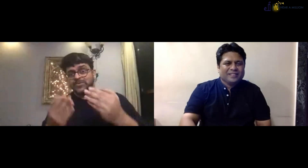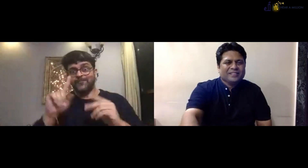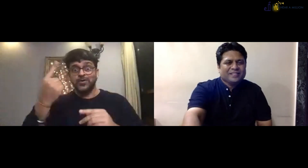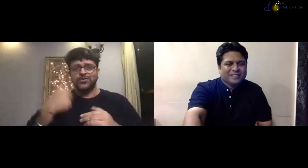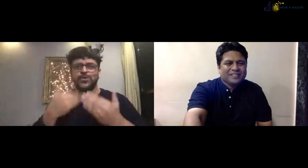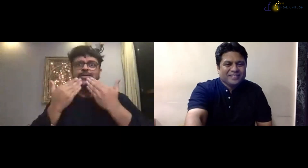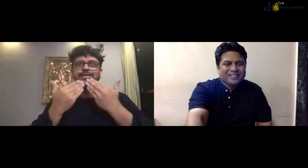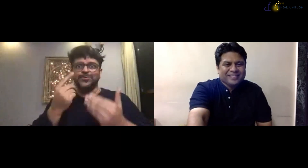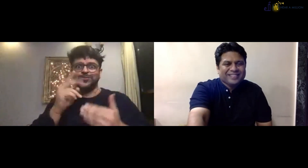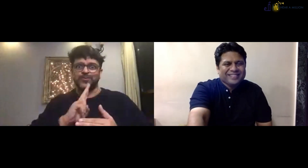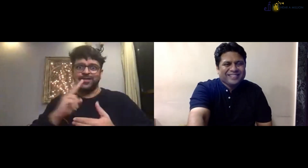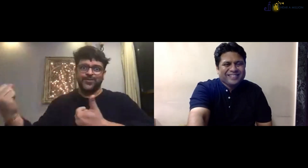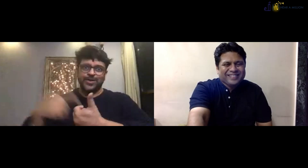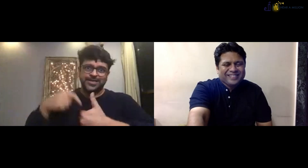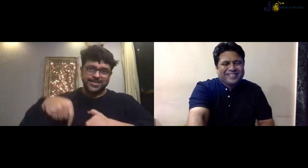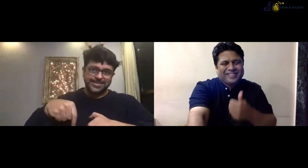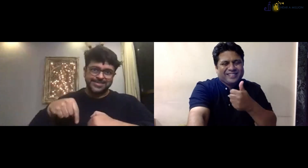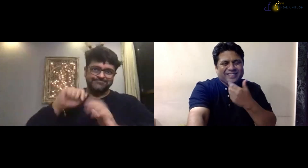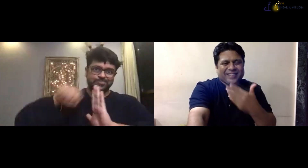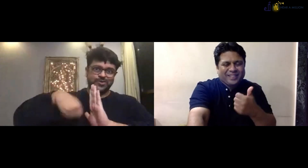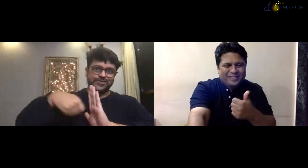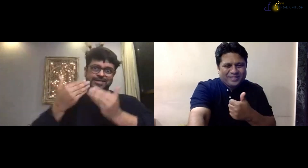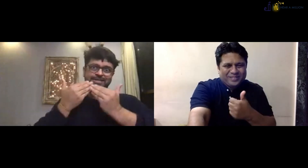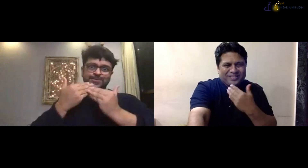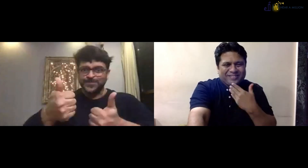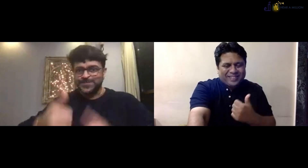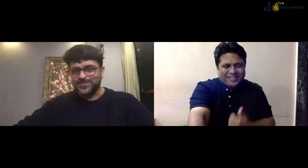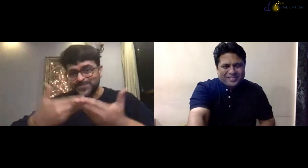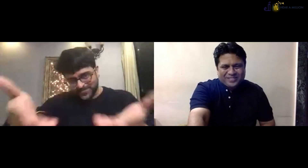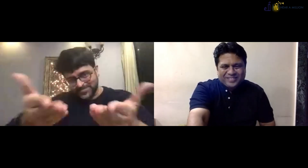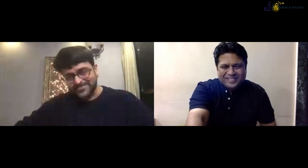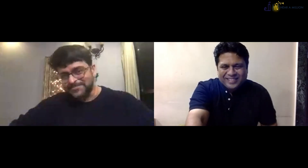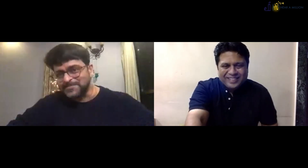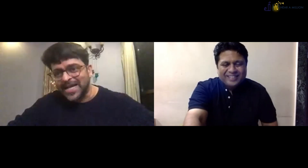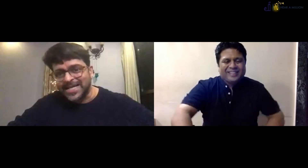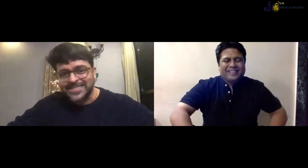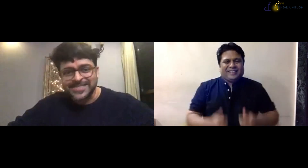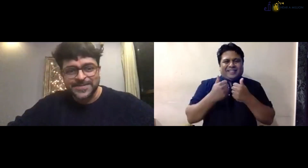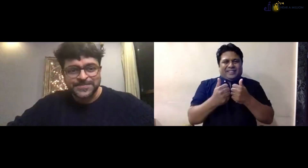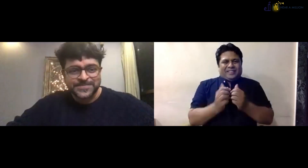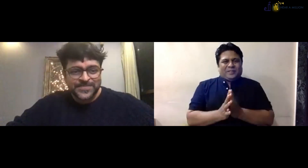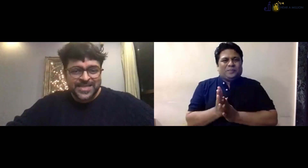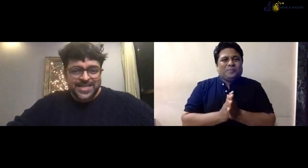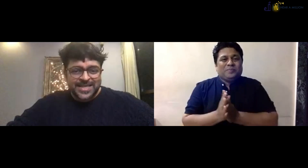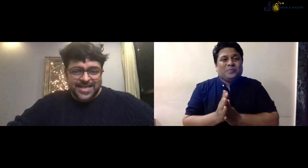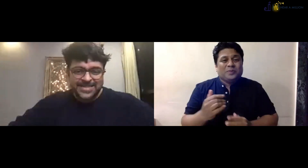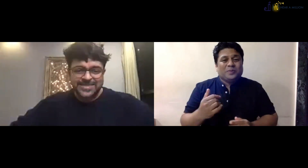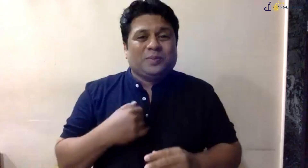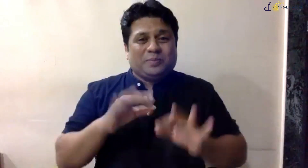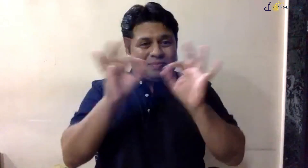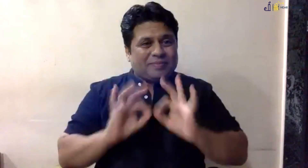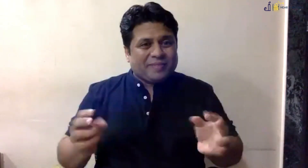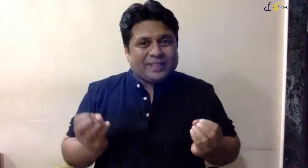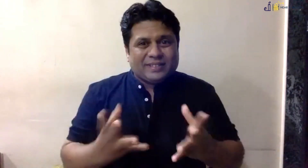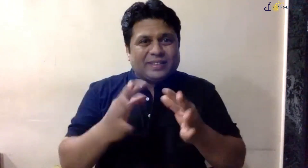need it or we don't need it, so that's something we will be discussing about. The firstly, thank you, Sunil, for joining in, Thank you. and this particular project. Thank you